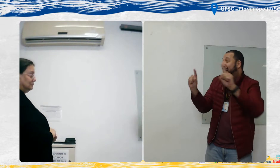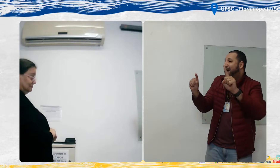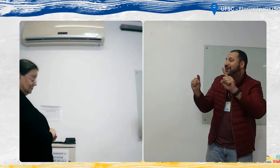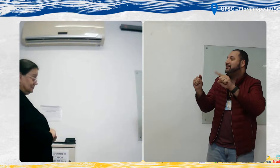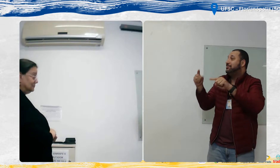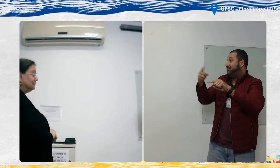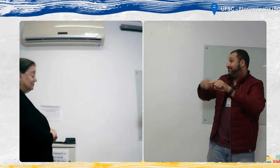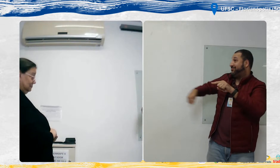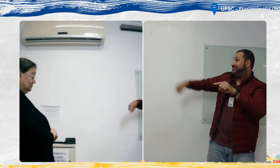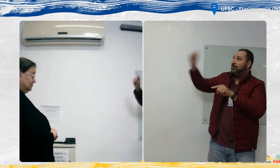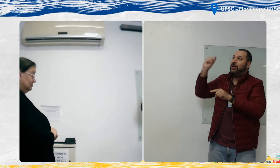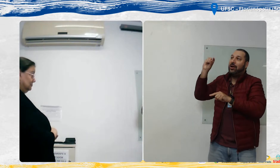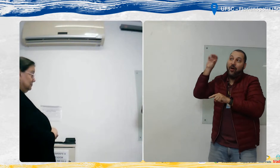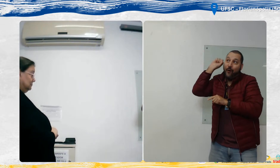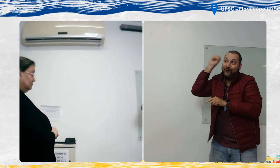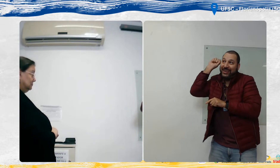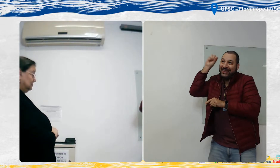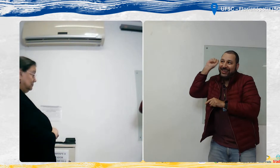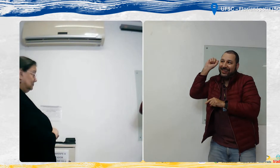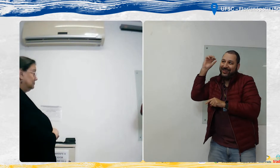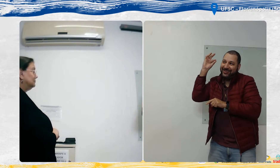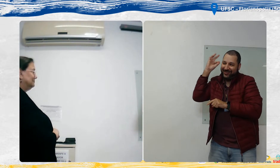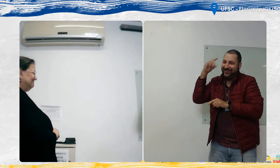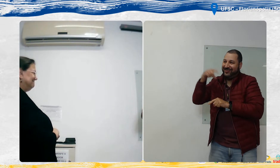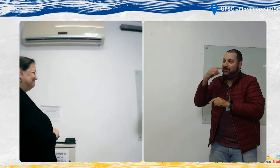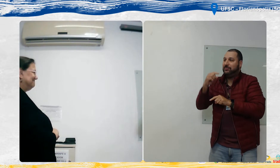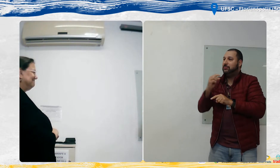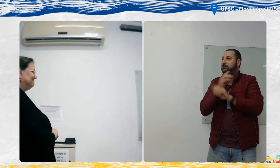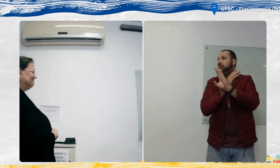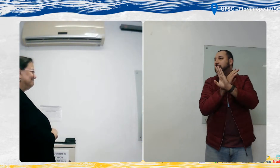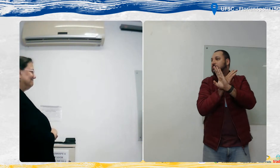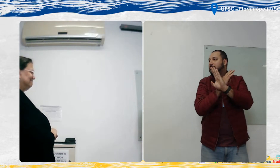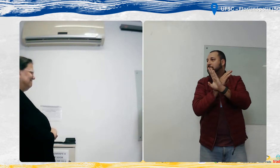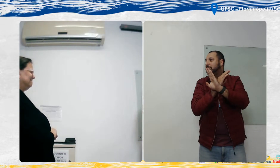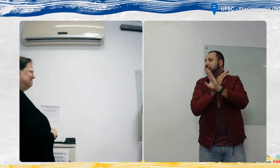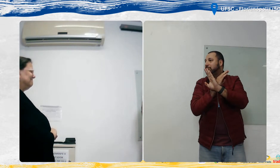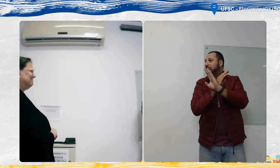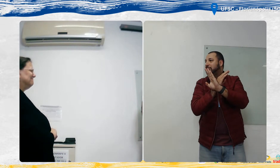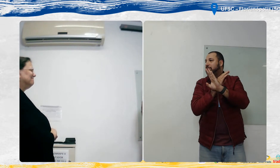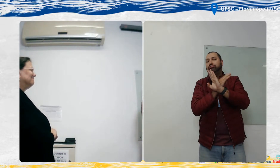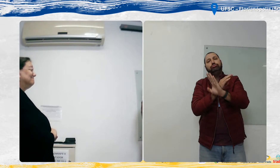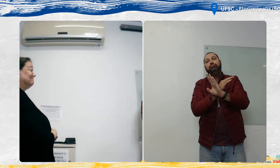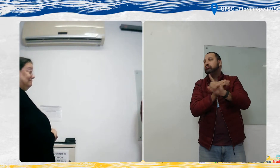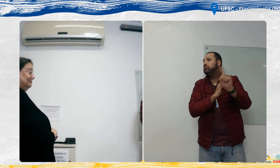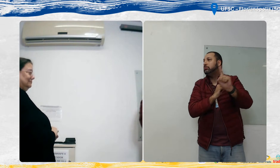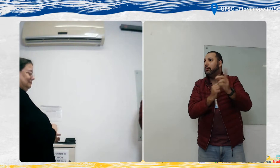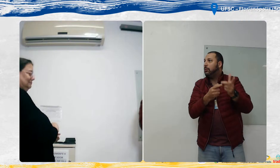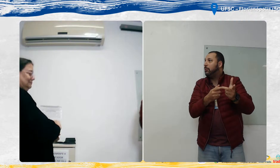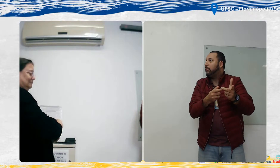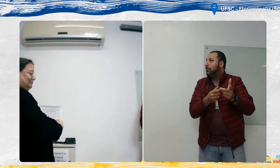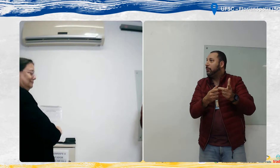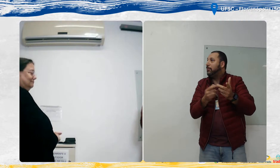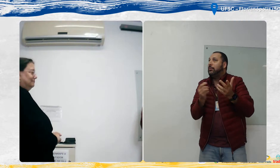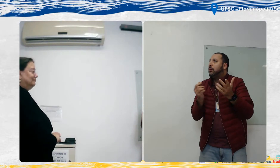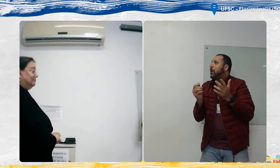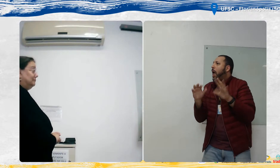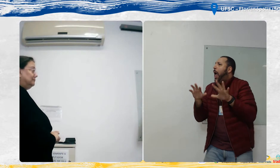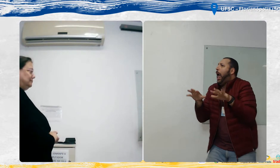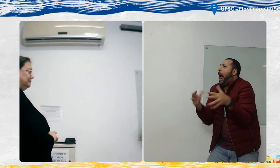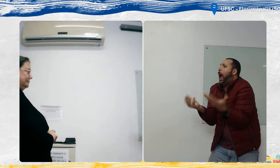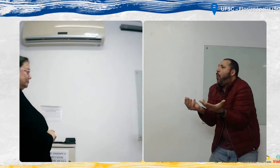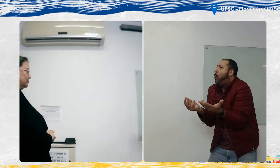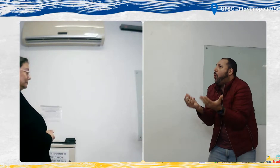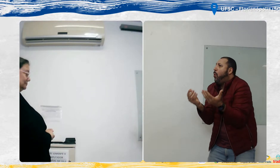themselves. But we see that in the hearing world, there is a limitation to that. There